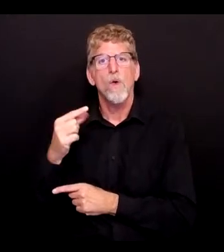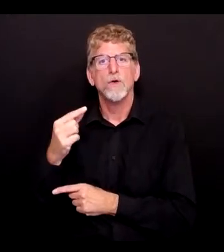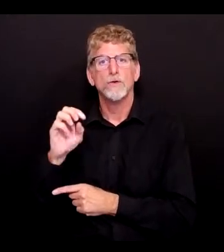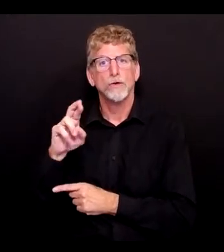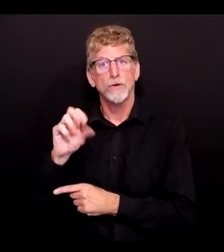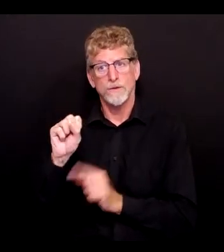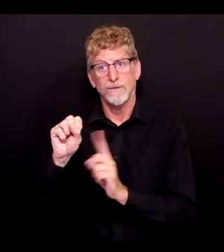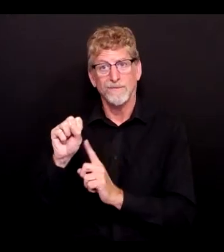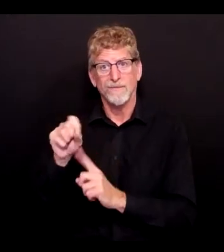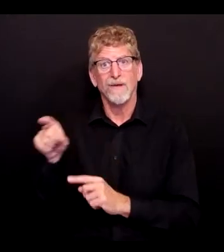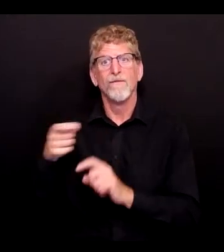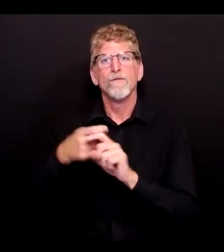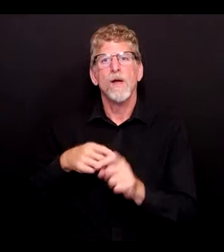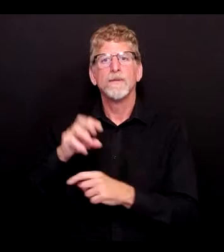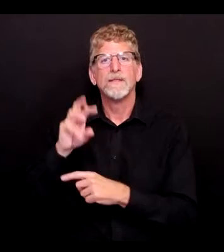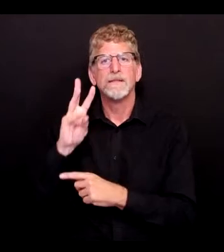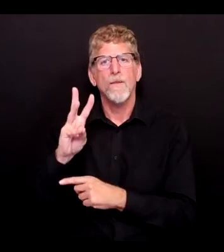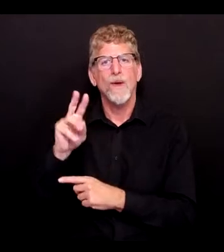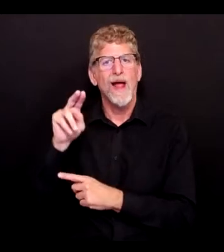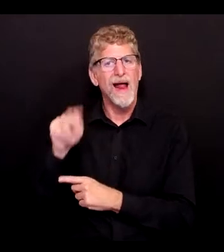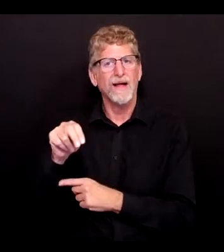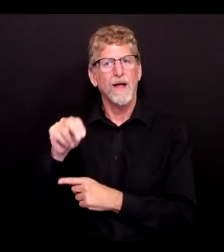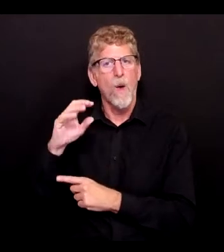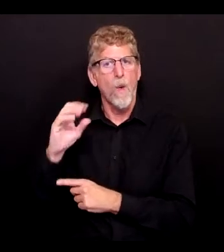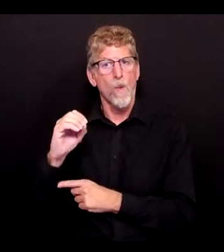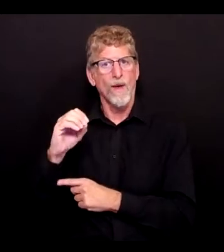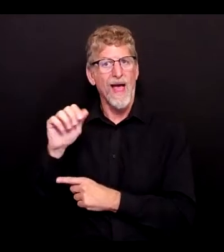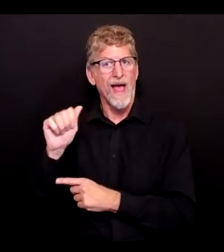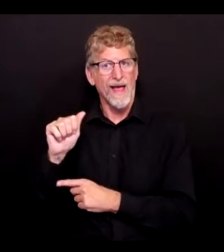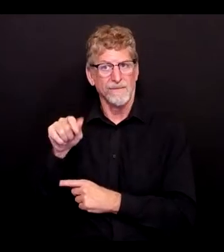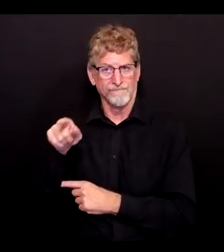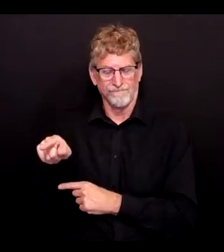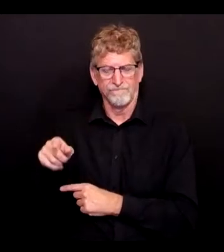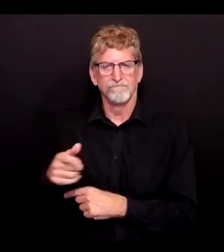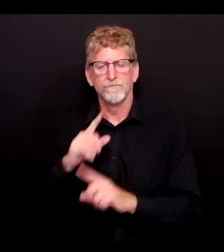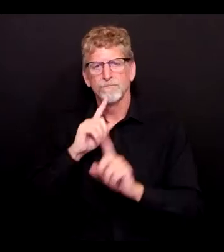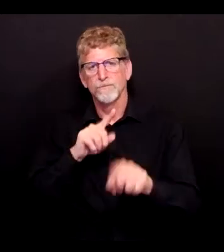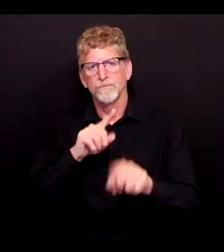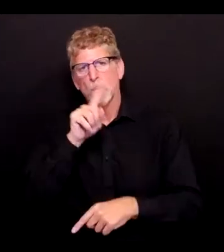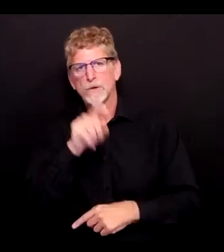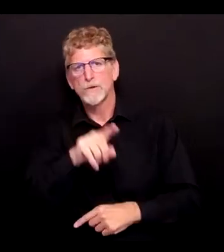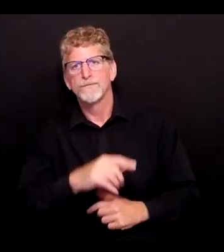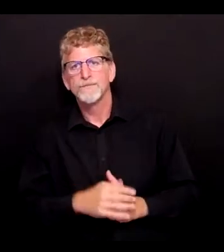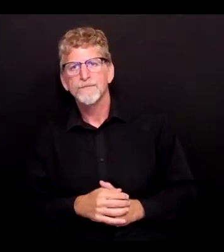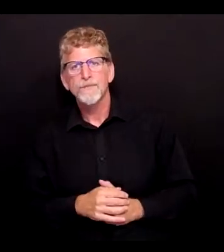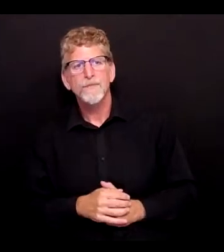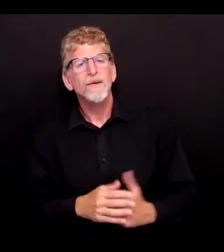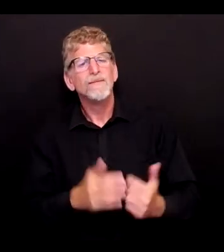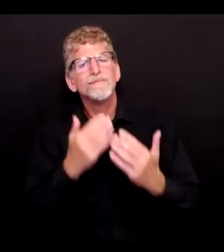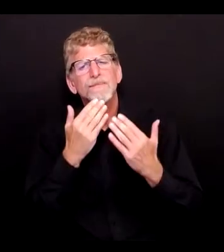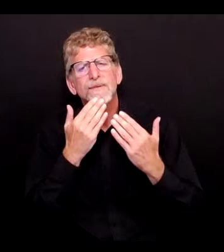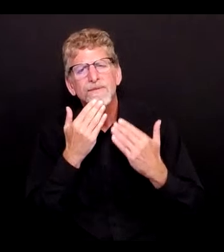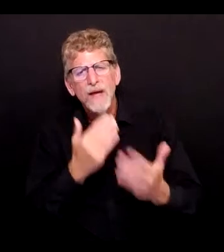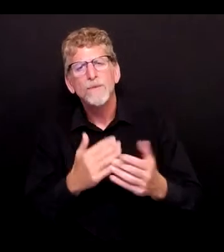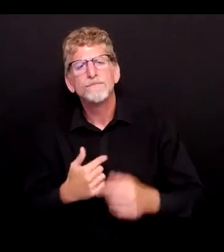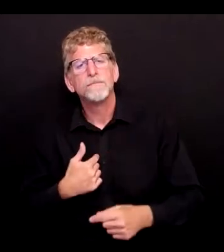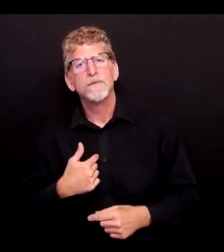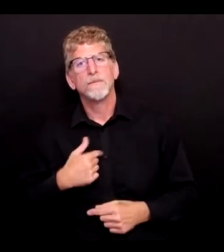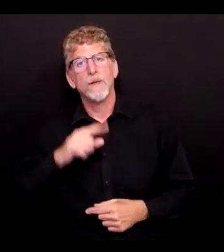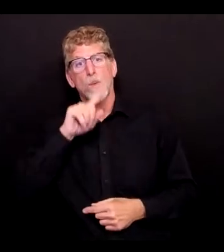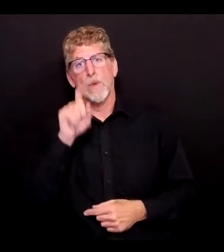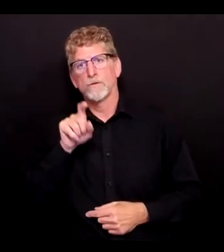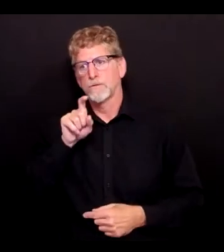Post. Your line is open. Thank you very much. I had a question for Commissioner Malcolm, if I could.